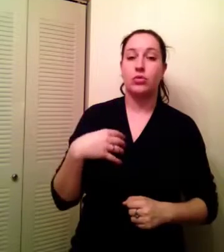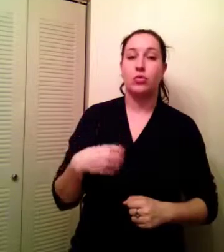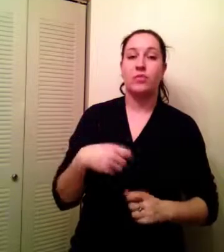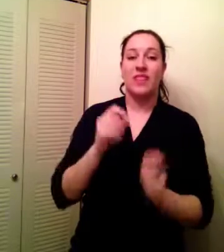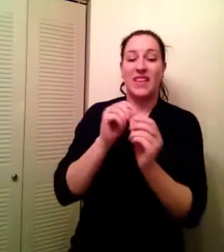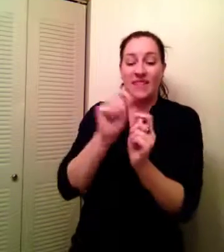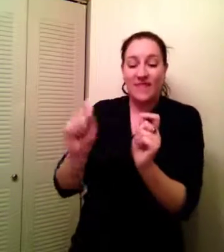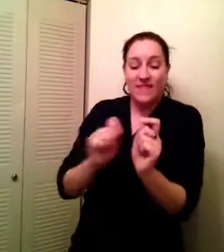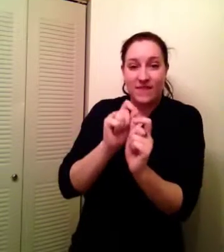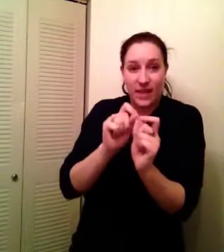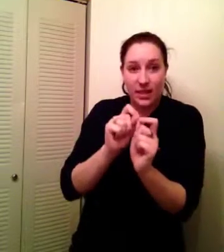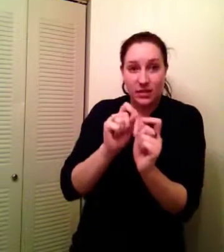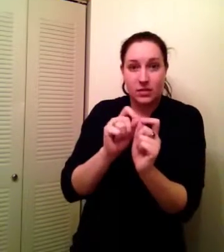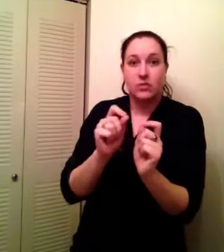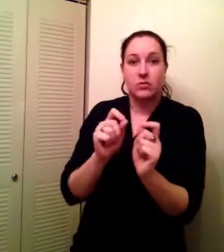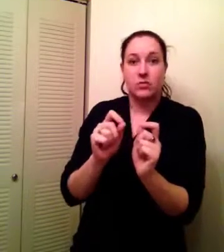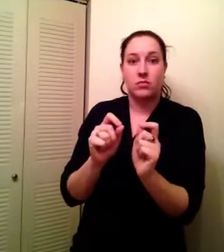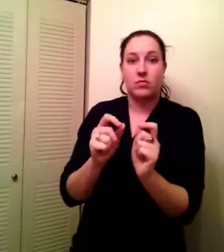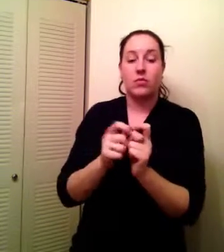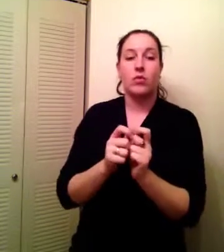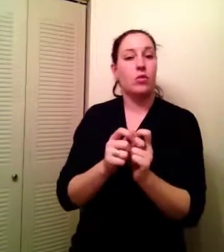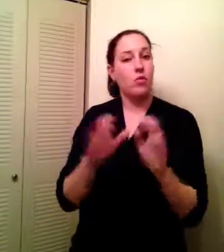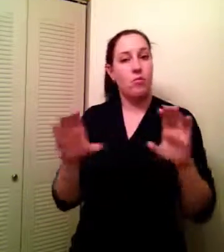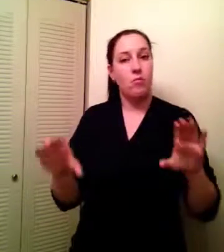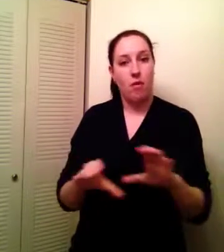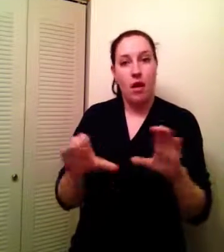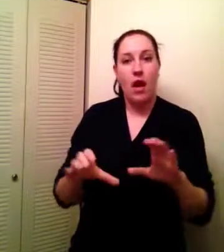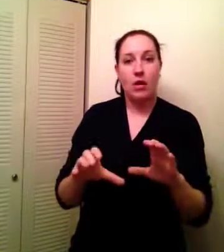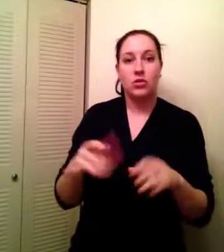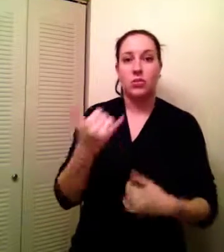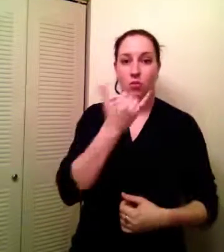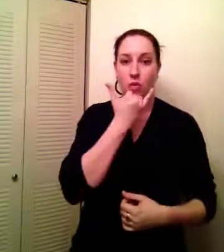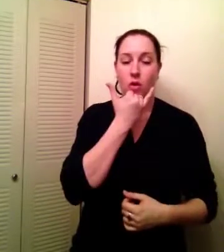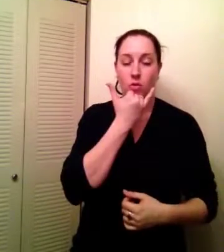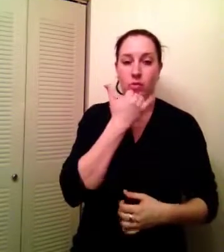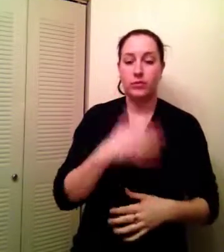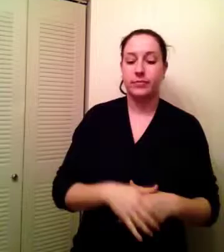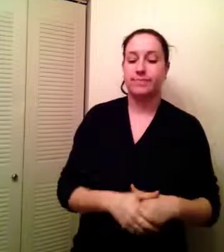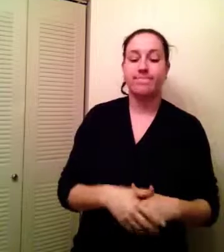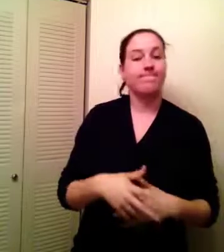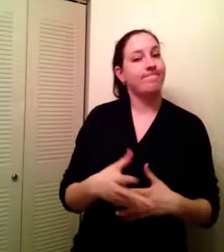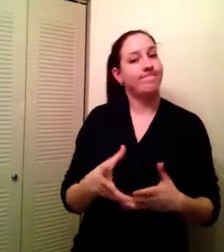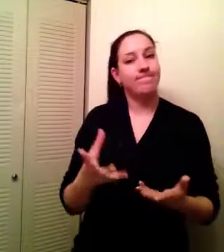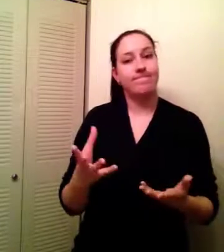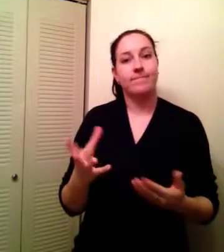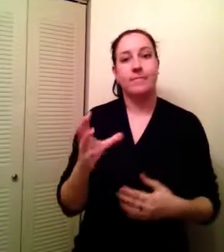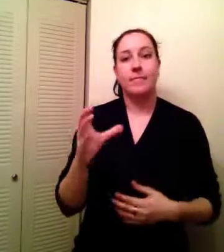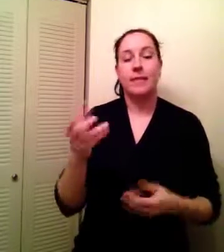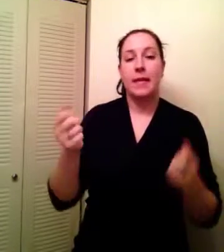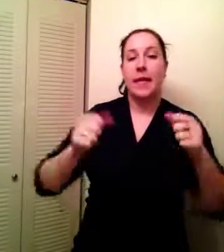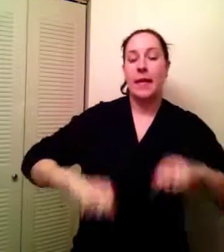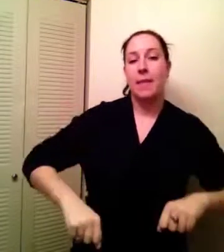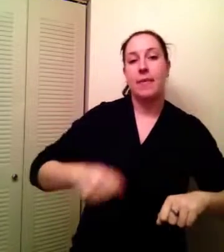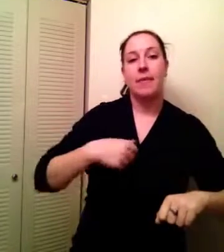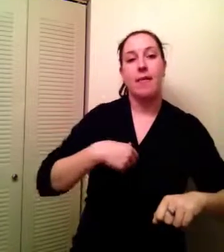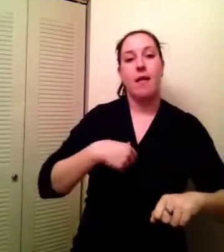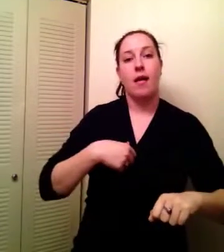might be, if it's something as simple as community service hours and cleaning off the walls that they vandalized, to something more where they have